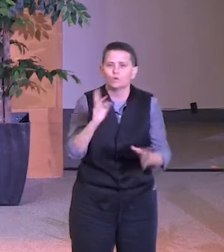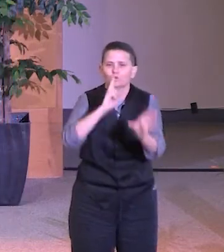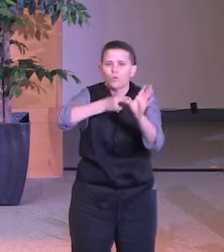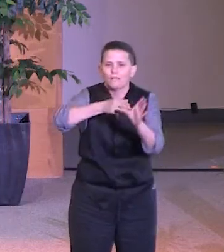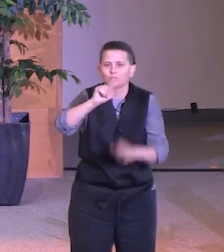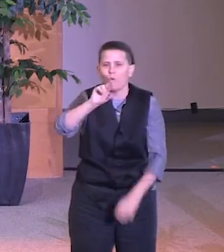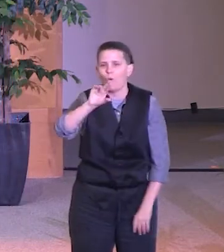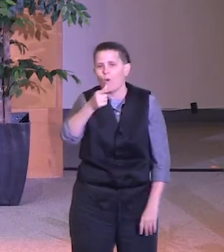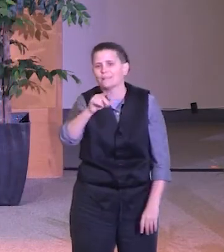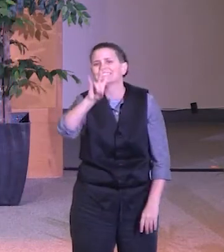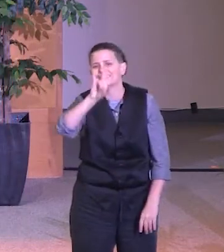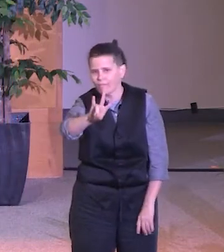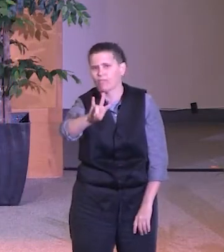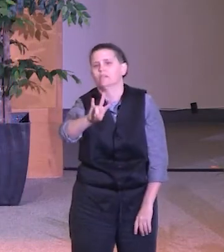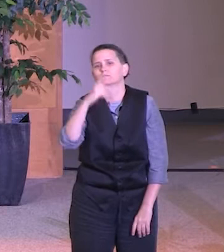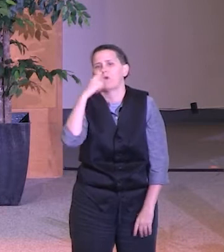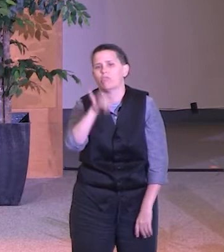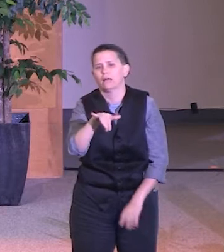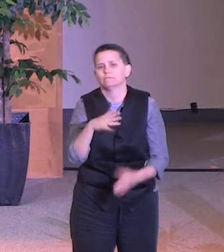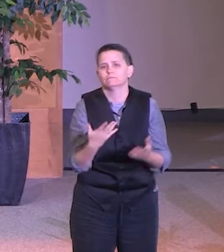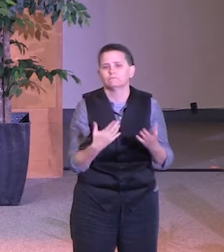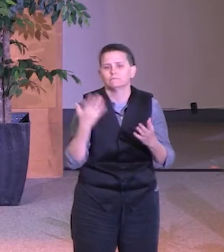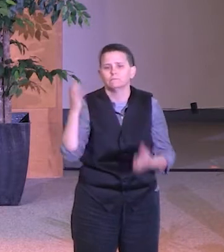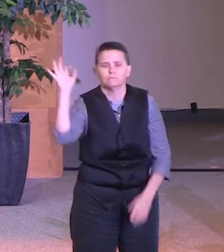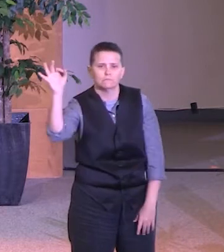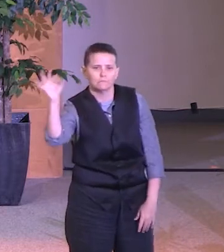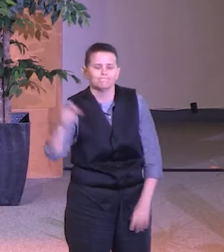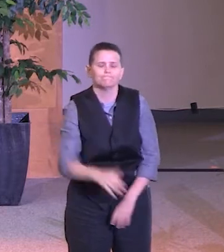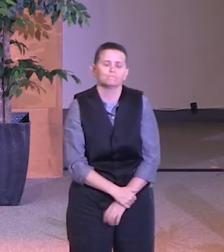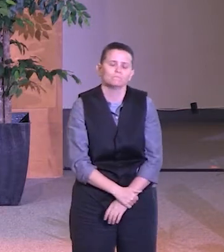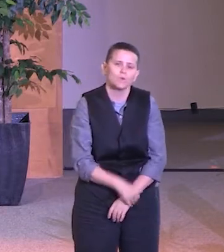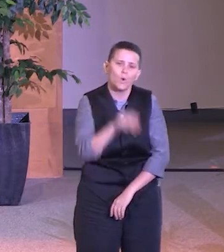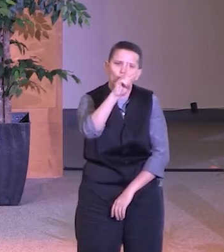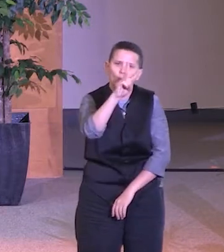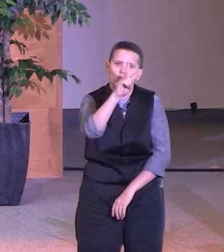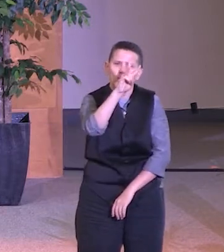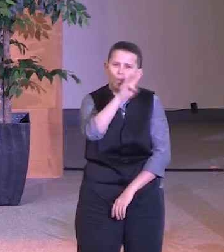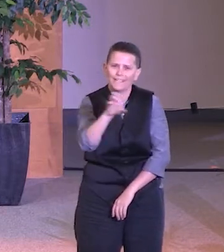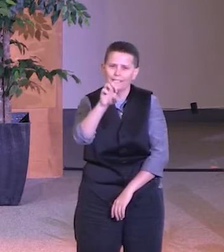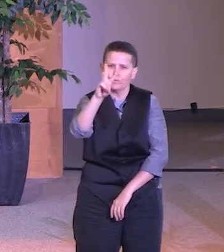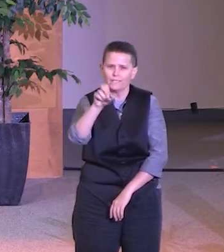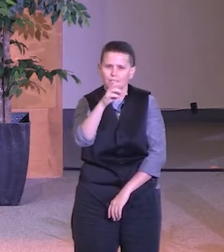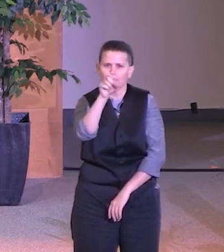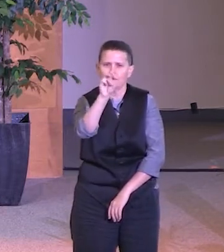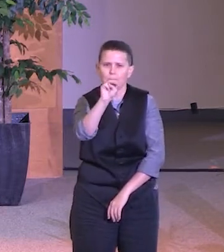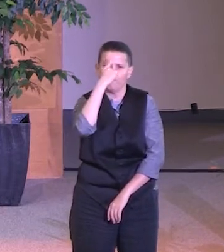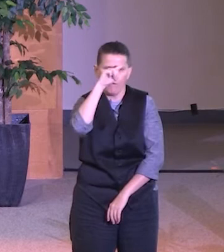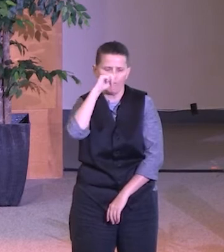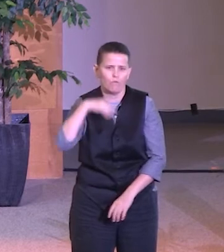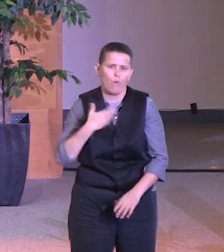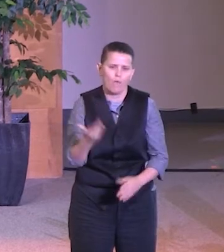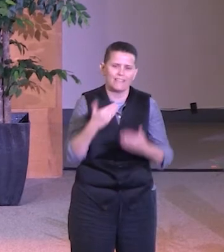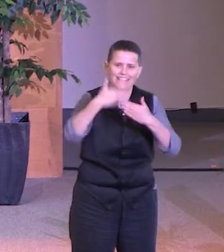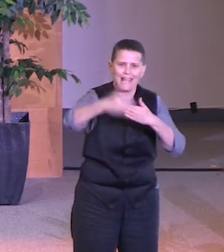that enlightening talk. We Wisdom enrollment for August 22nd through December 22nd